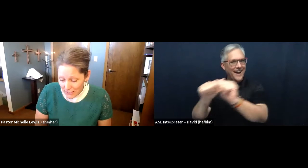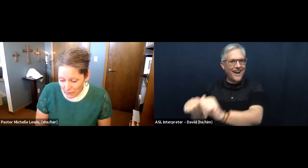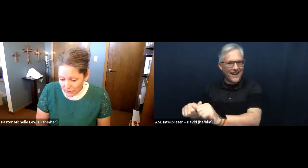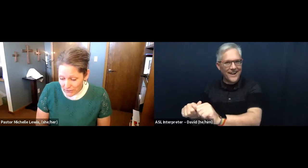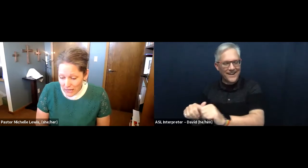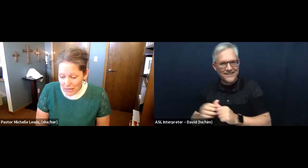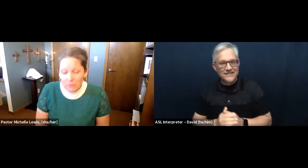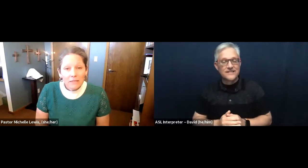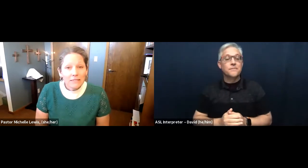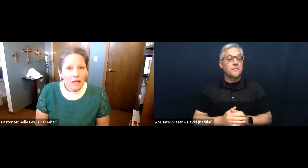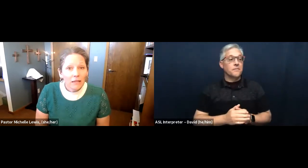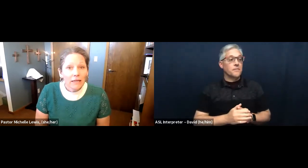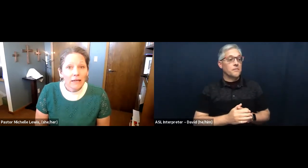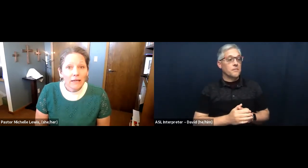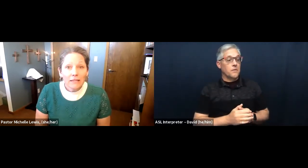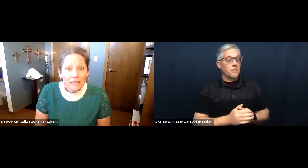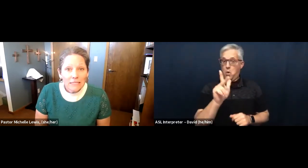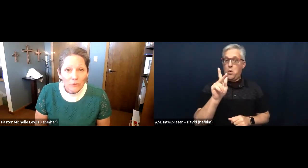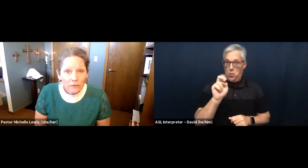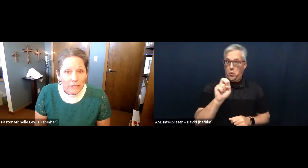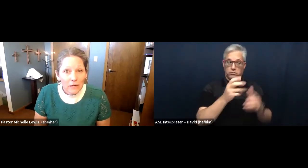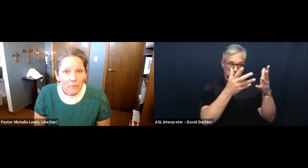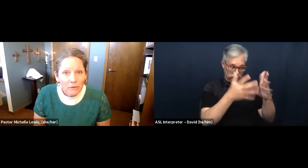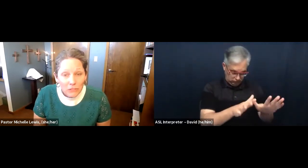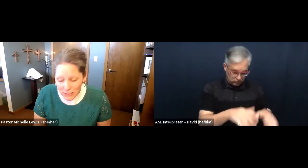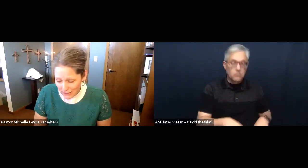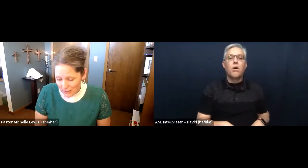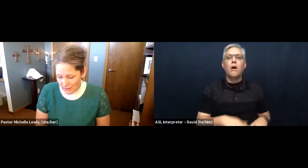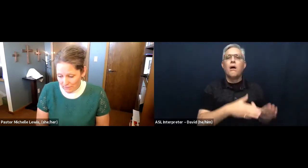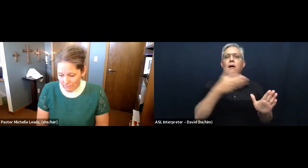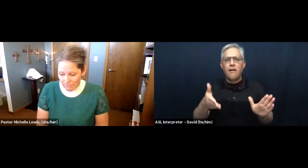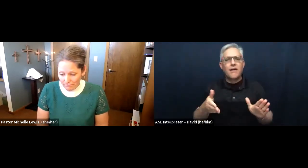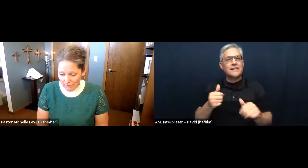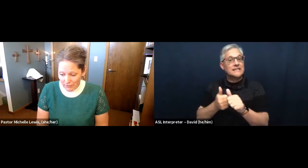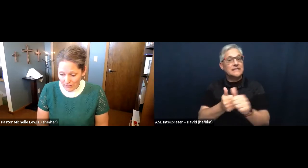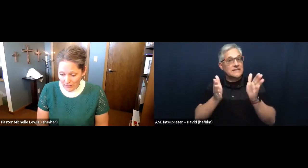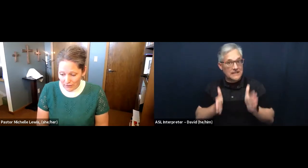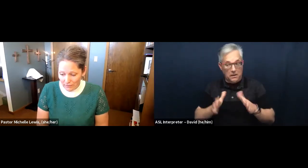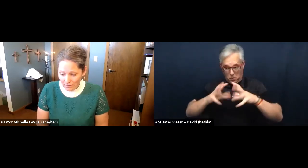Jesus' disciples keep telling this story about Jesus.